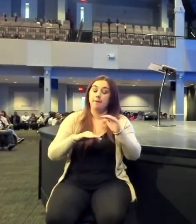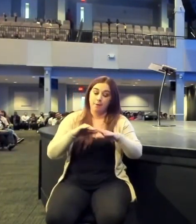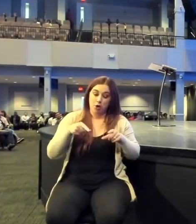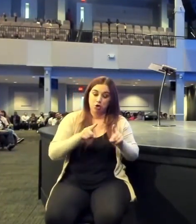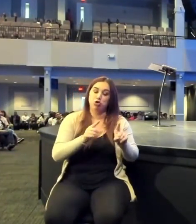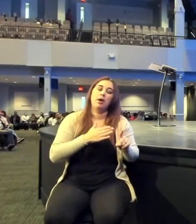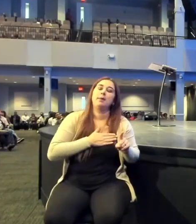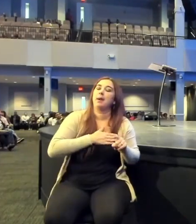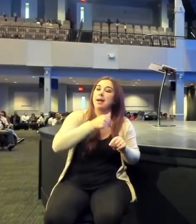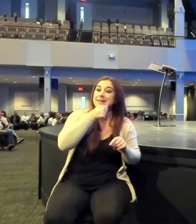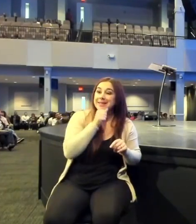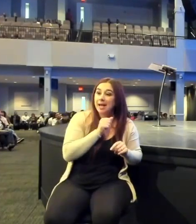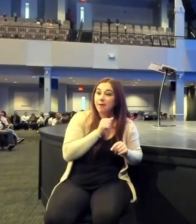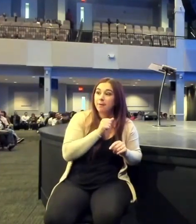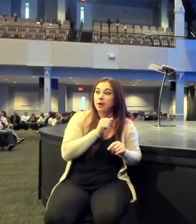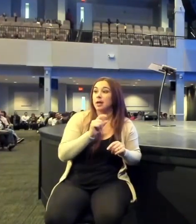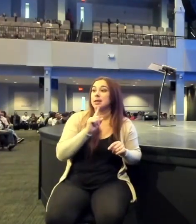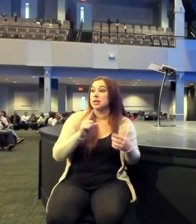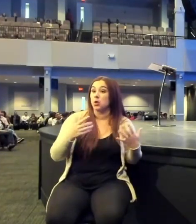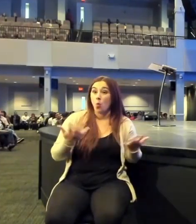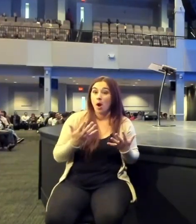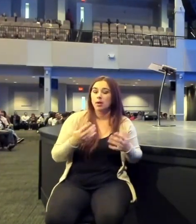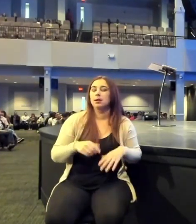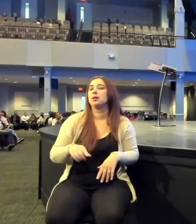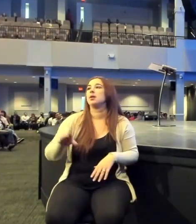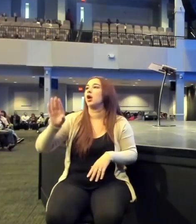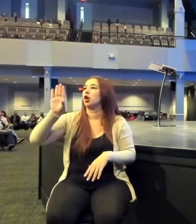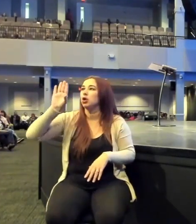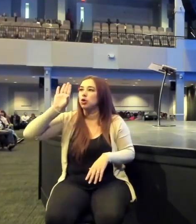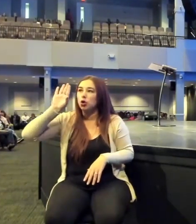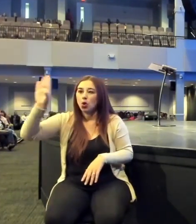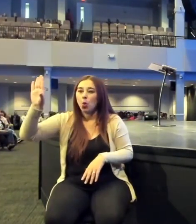my suffering is this. Your